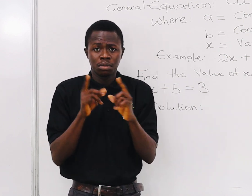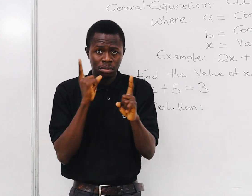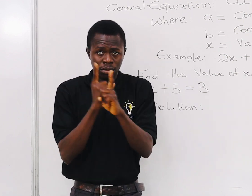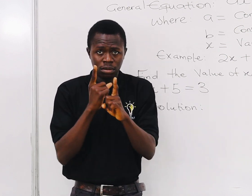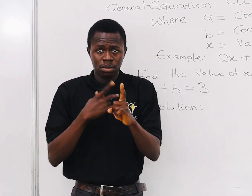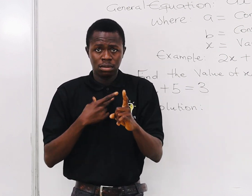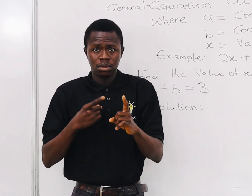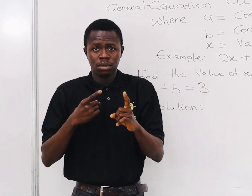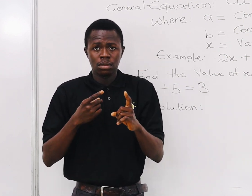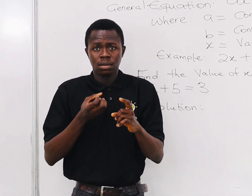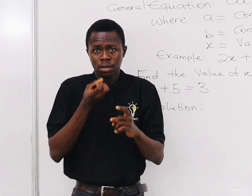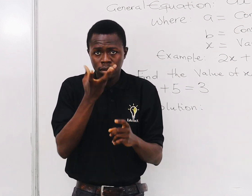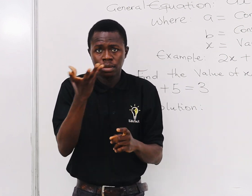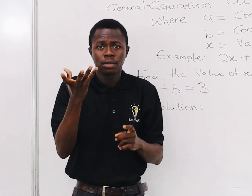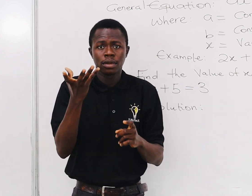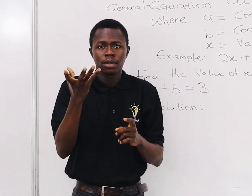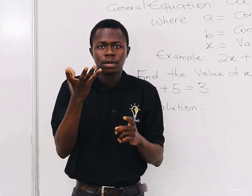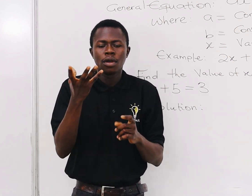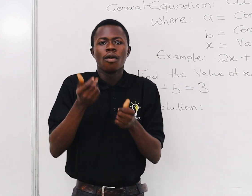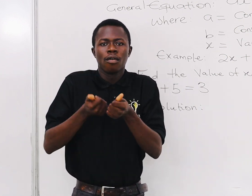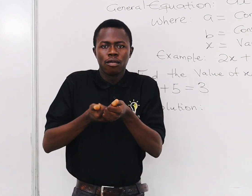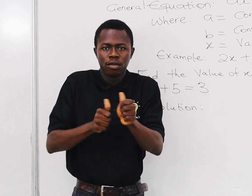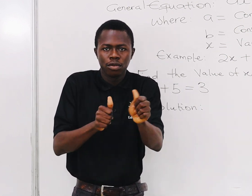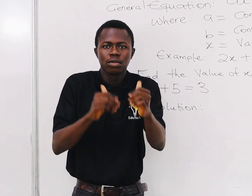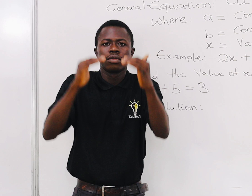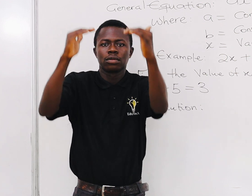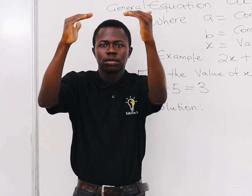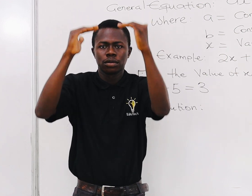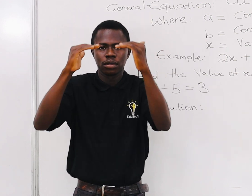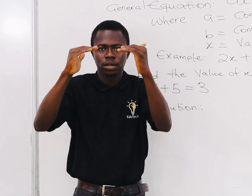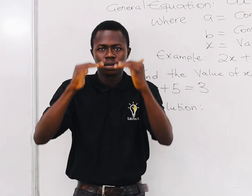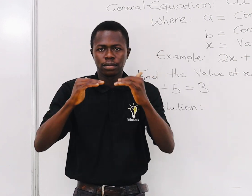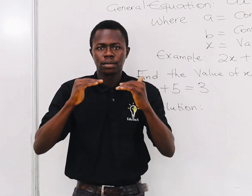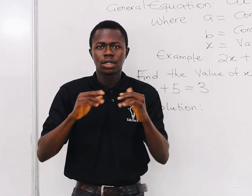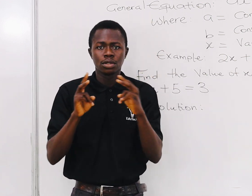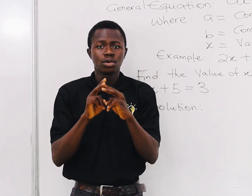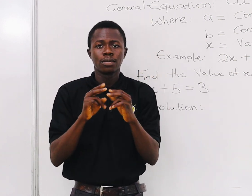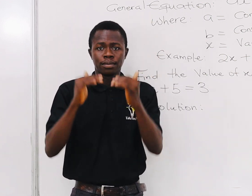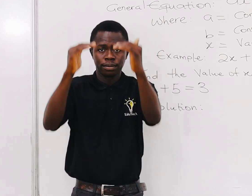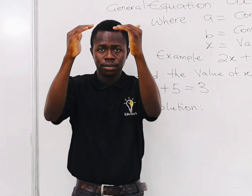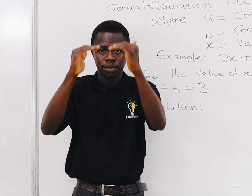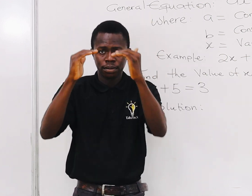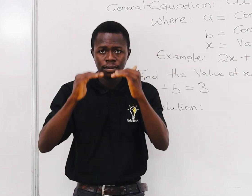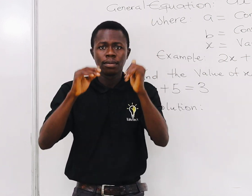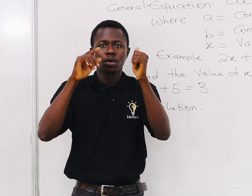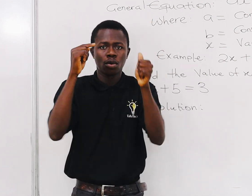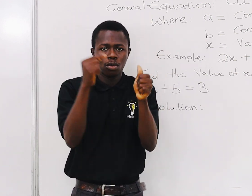we solve an equation like this? So you remember we said we will follow the